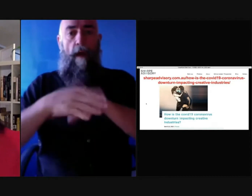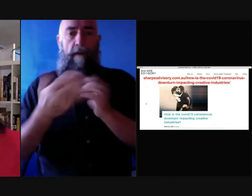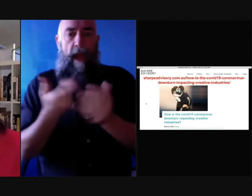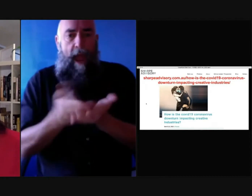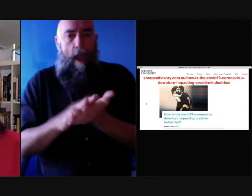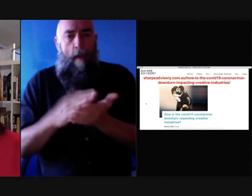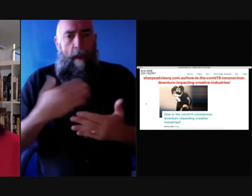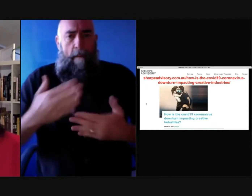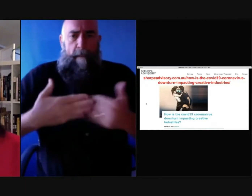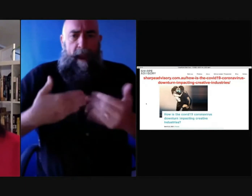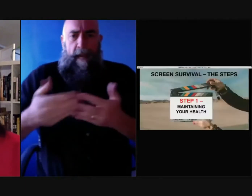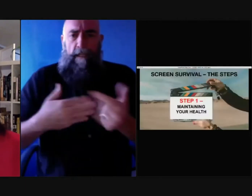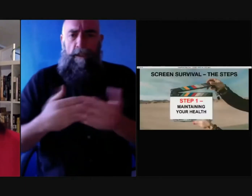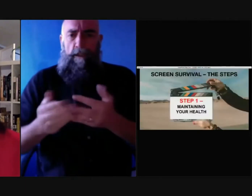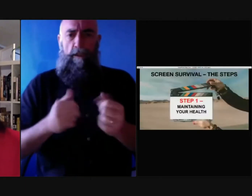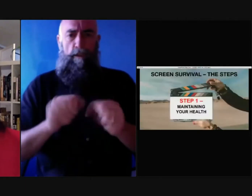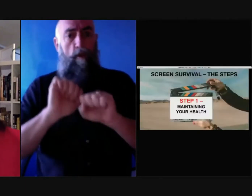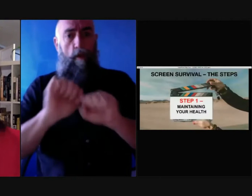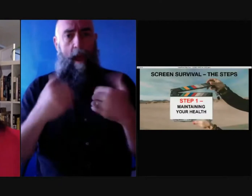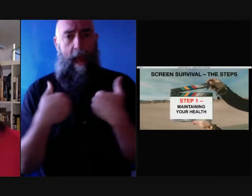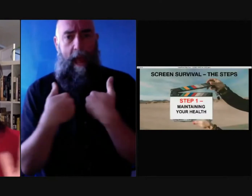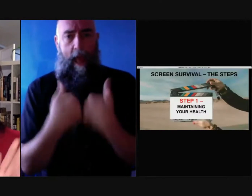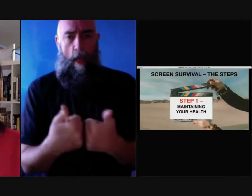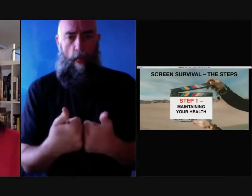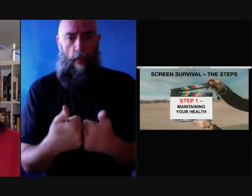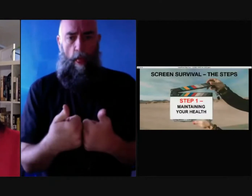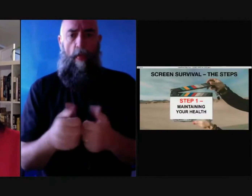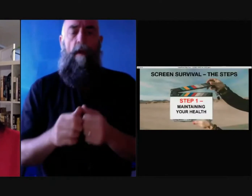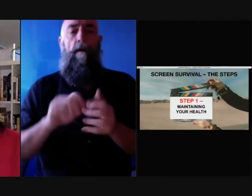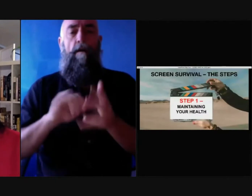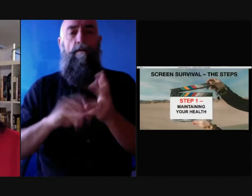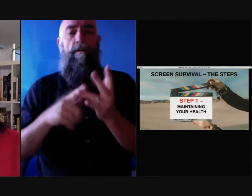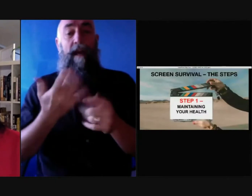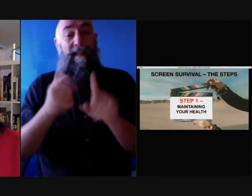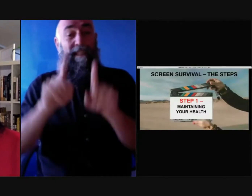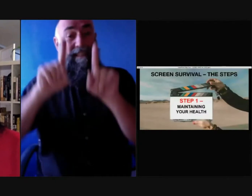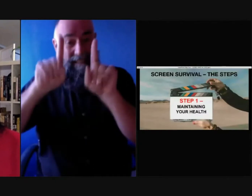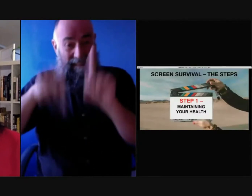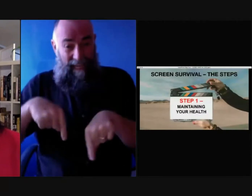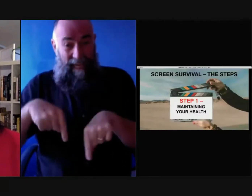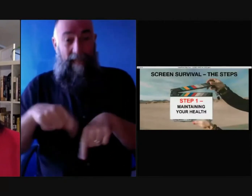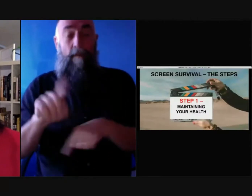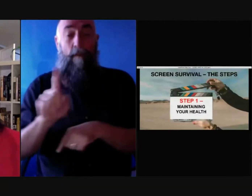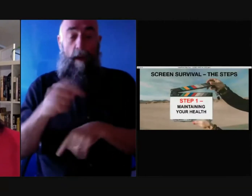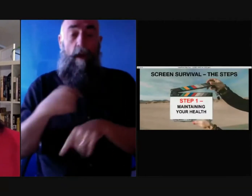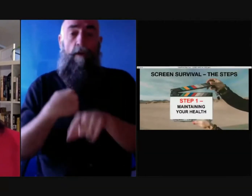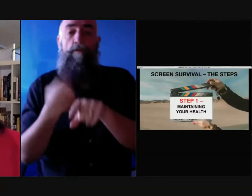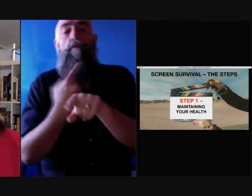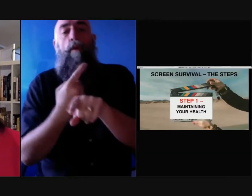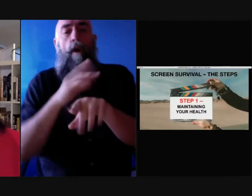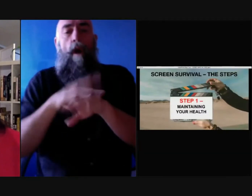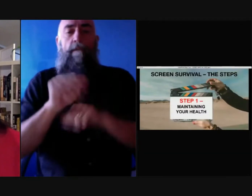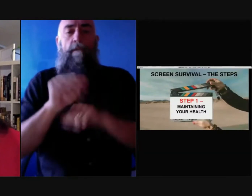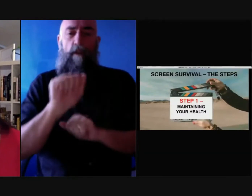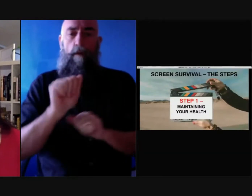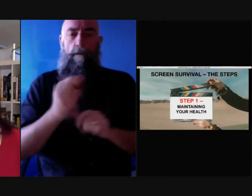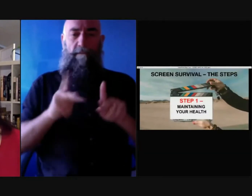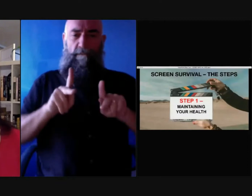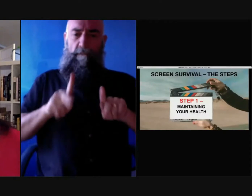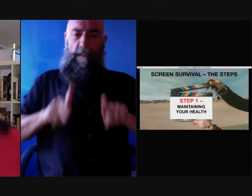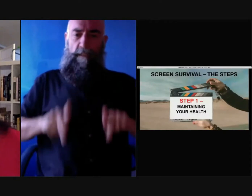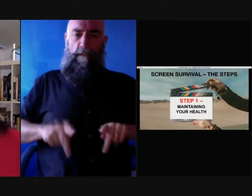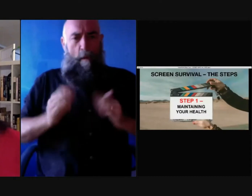maintaining your health. In the beginning, of course, I'm talking about your physical health. So